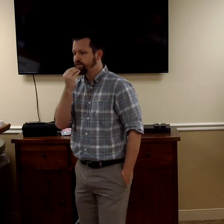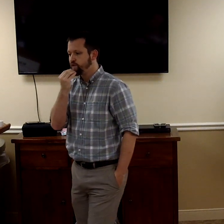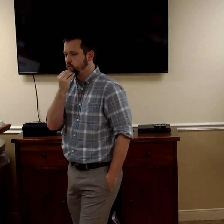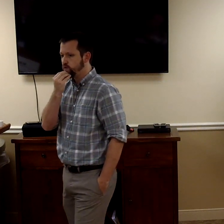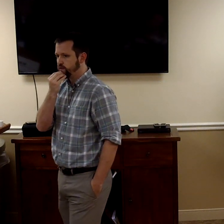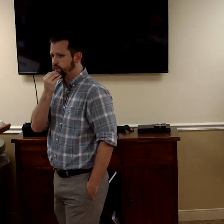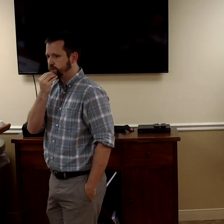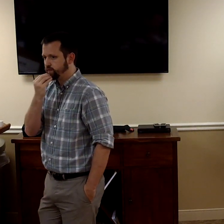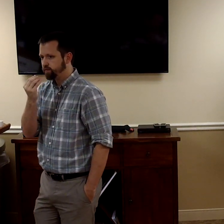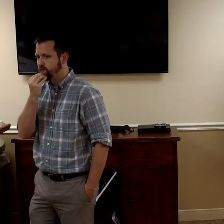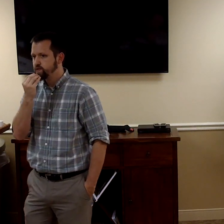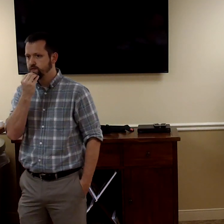food.